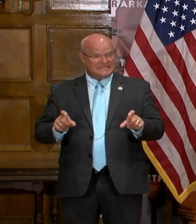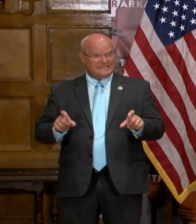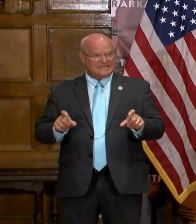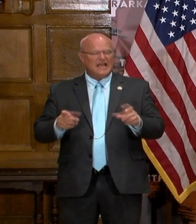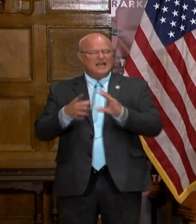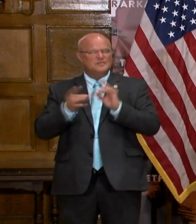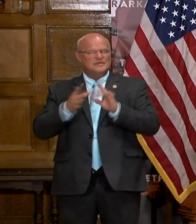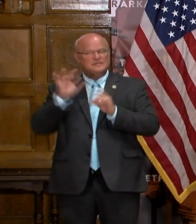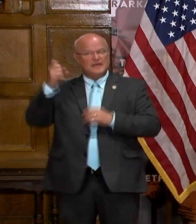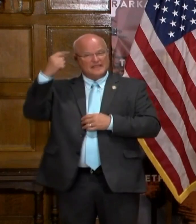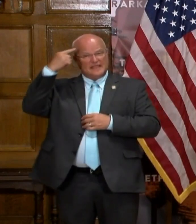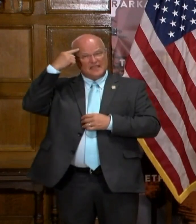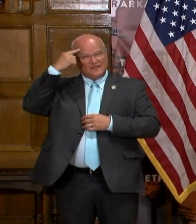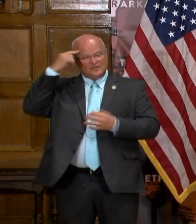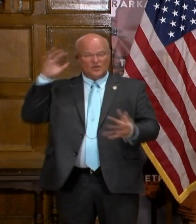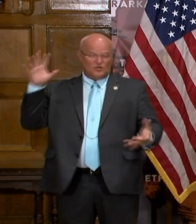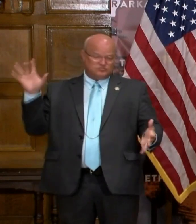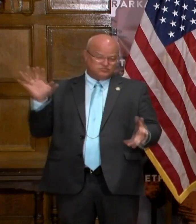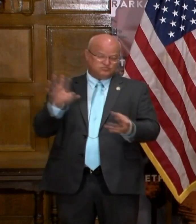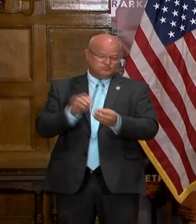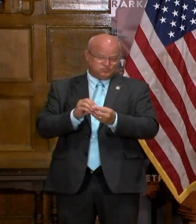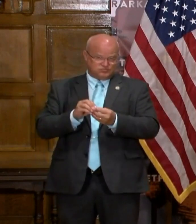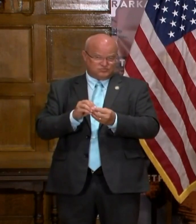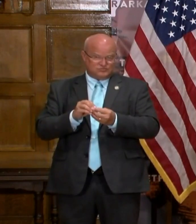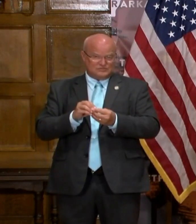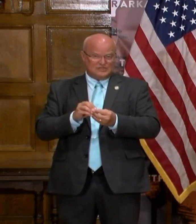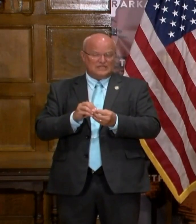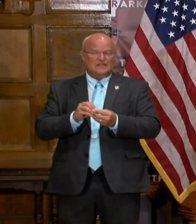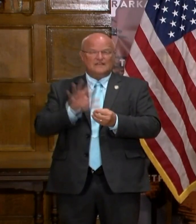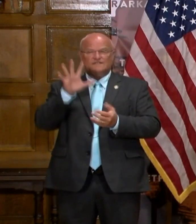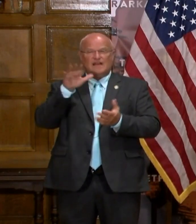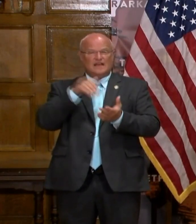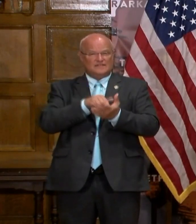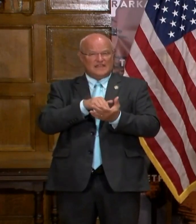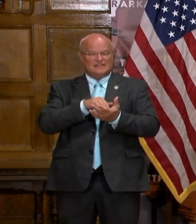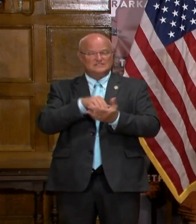as was mentioned by the governor, total testing on the 29th was